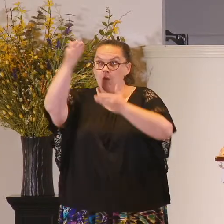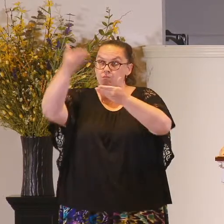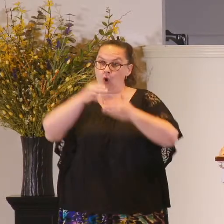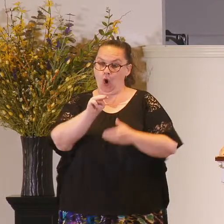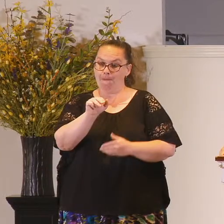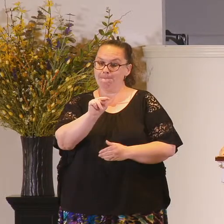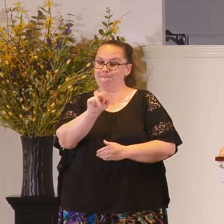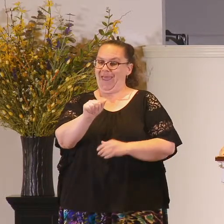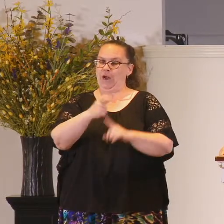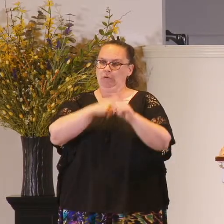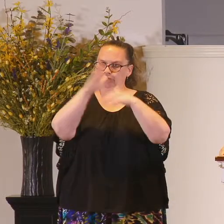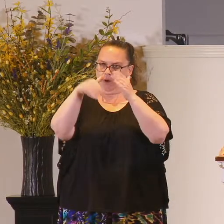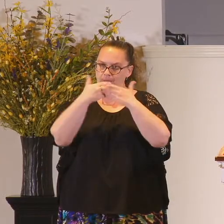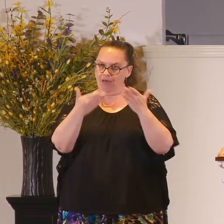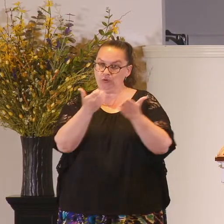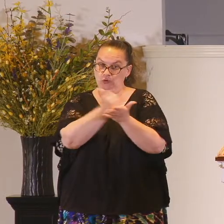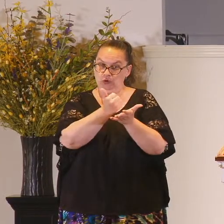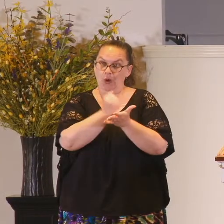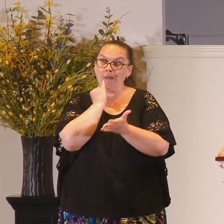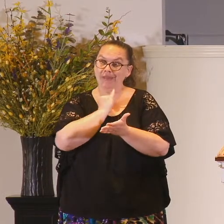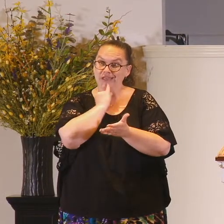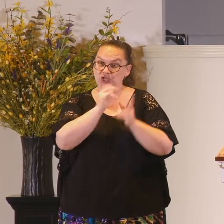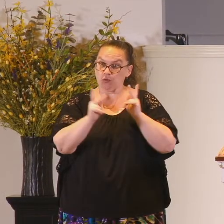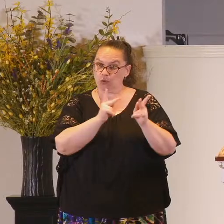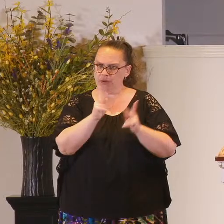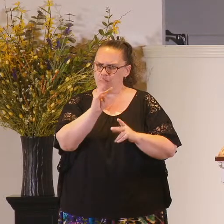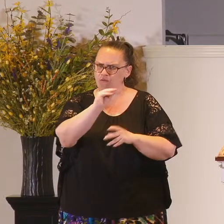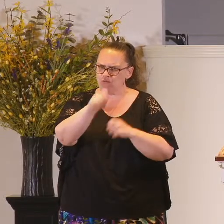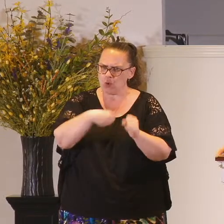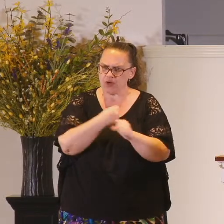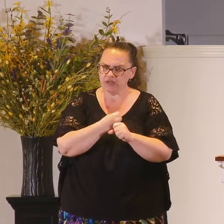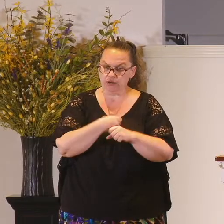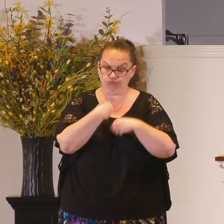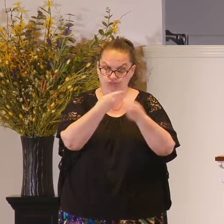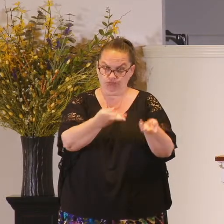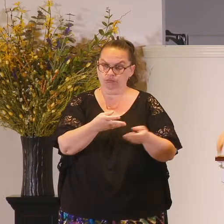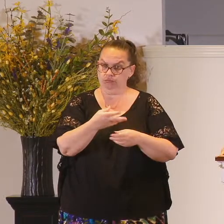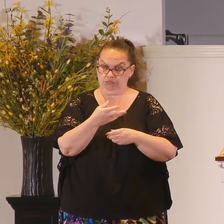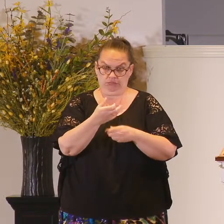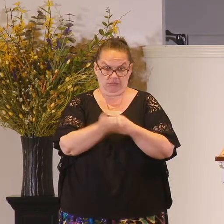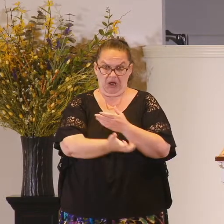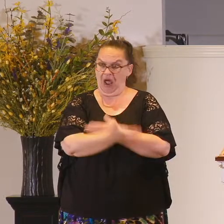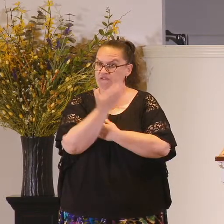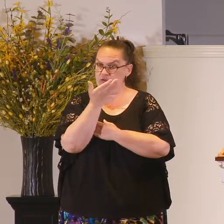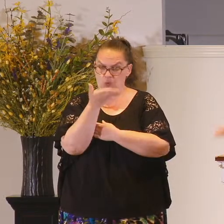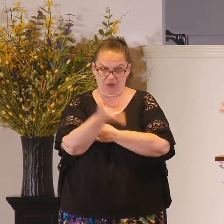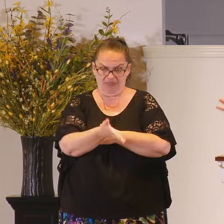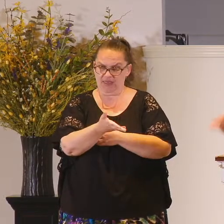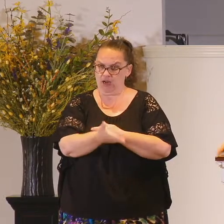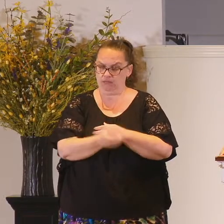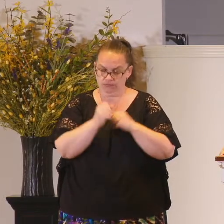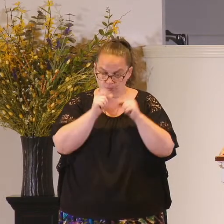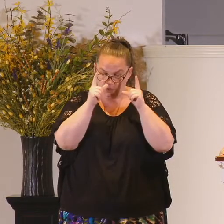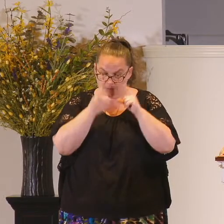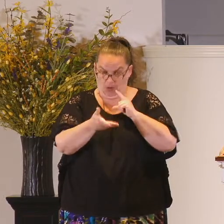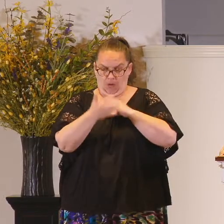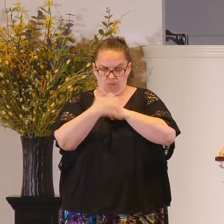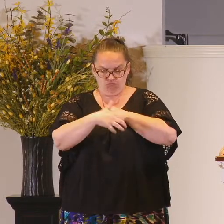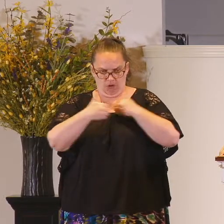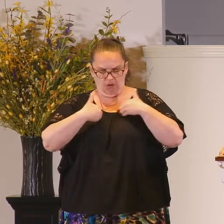heaven to sustain Israel in the desert for 40 years. It was there every morning, like clockwork, except on the